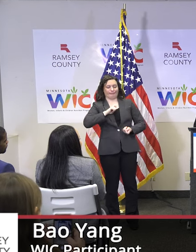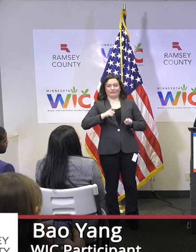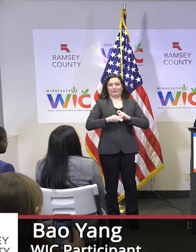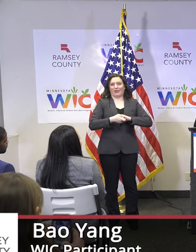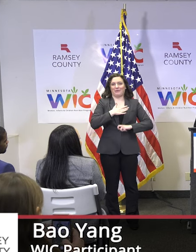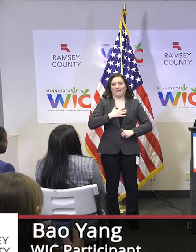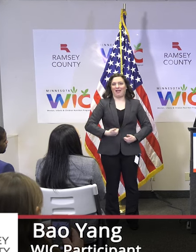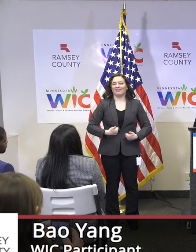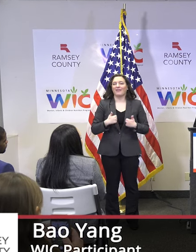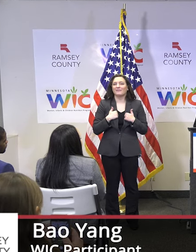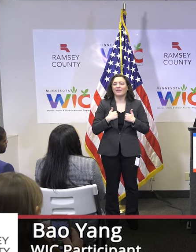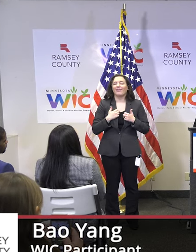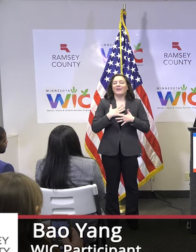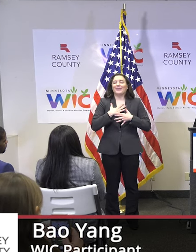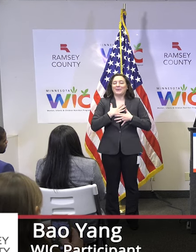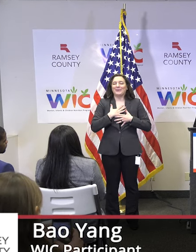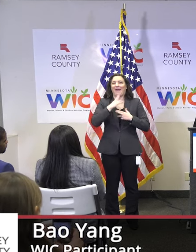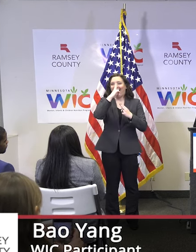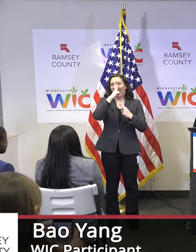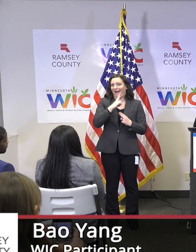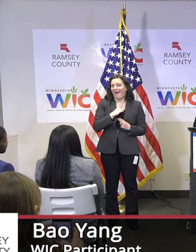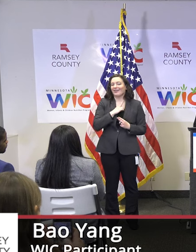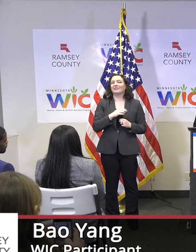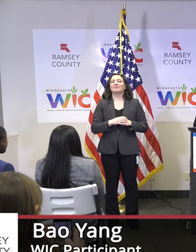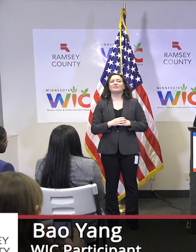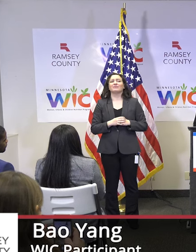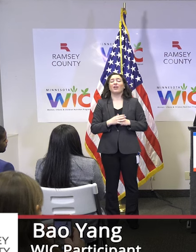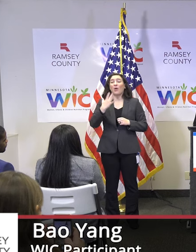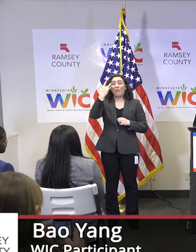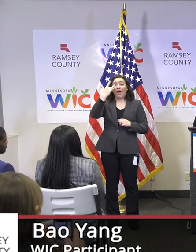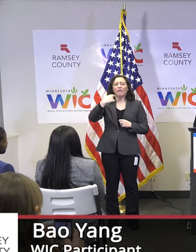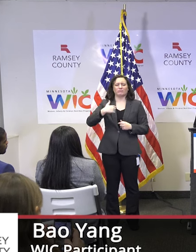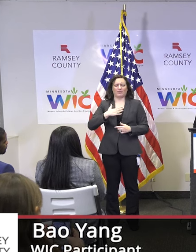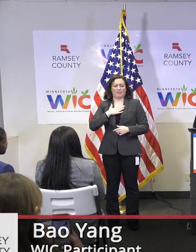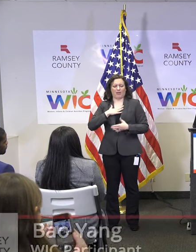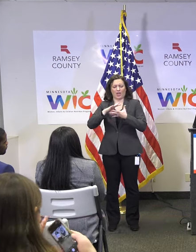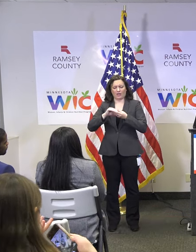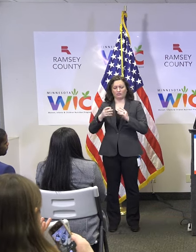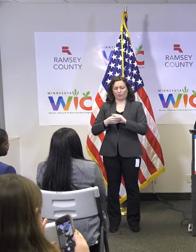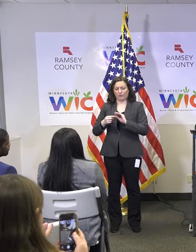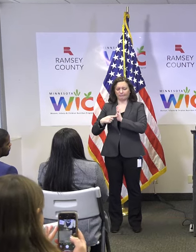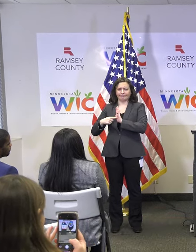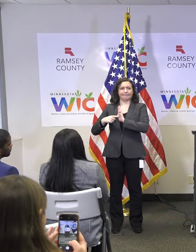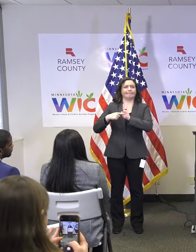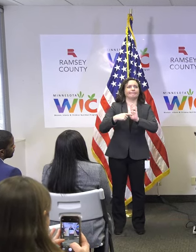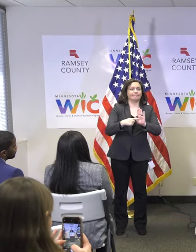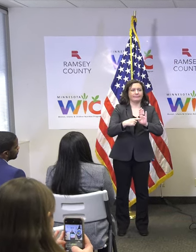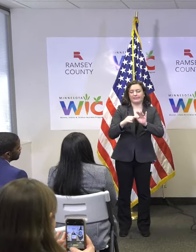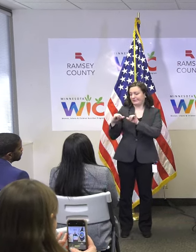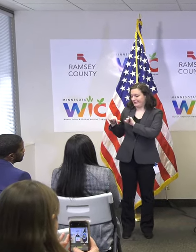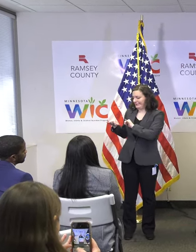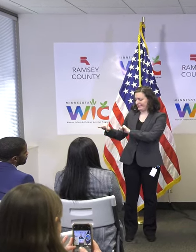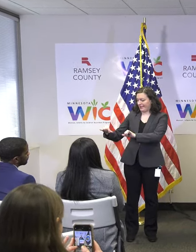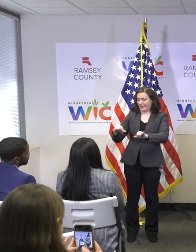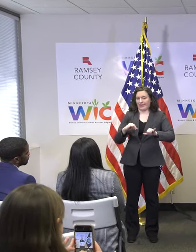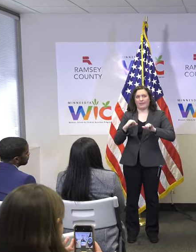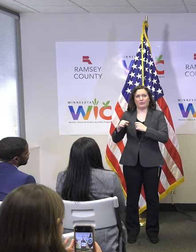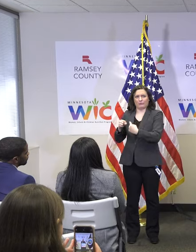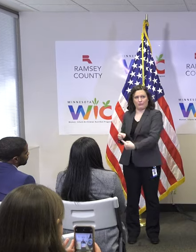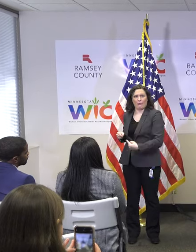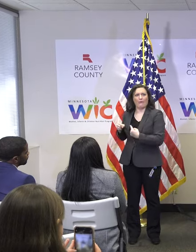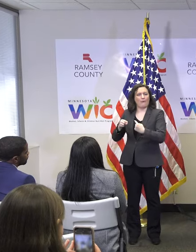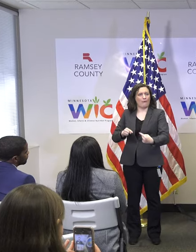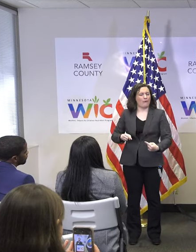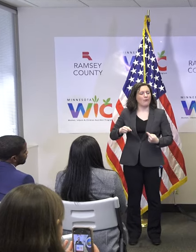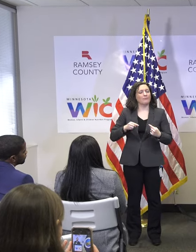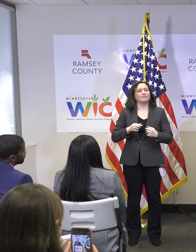honored to be here today because I believe my story illustrates the struggles that many low-income families experience on a daily basis.